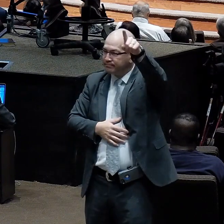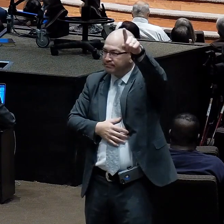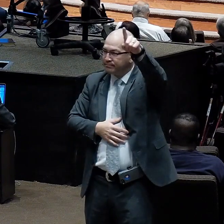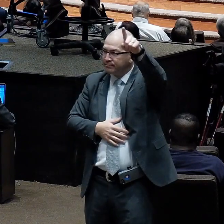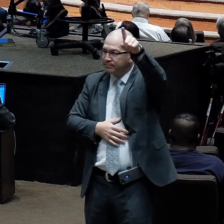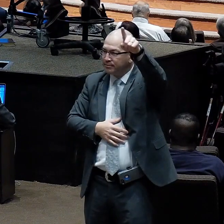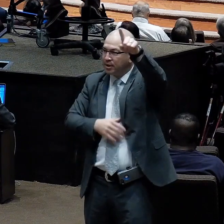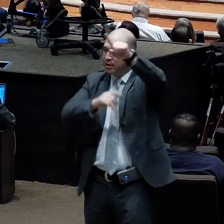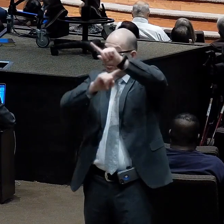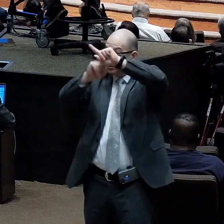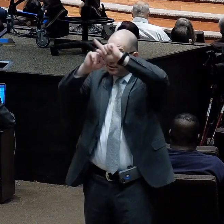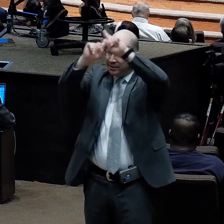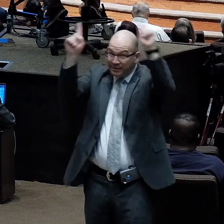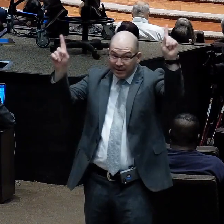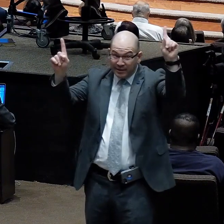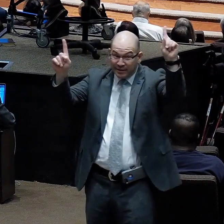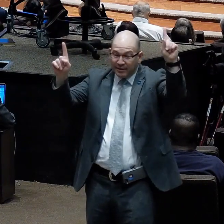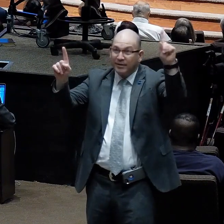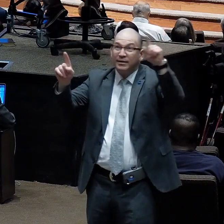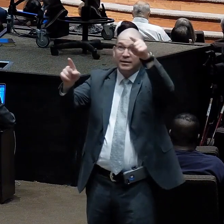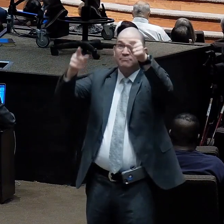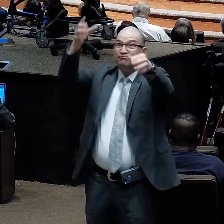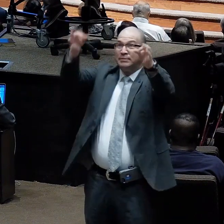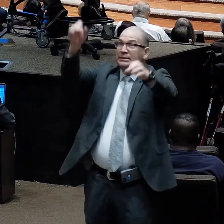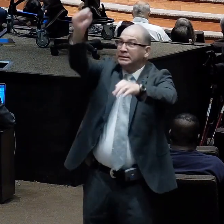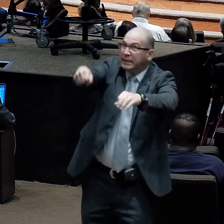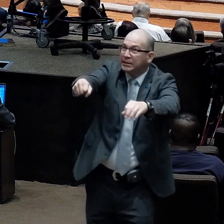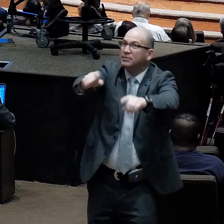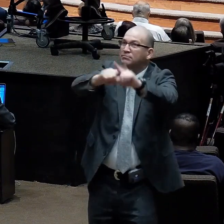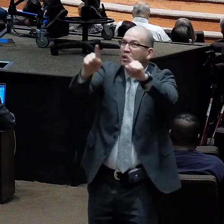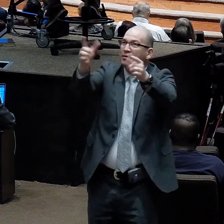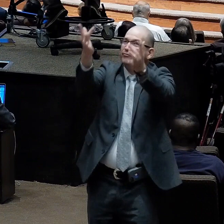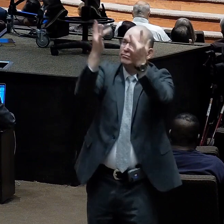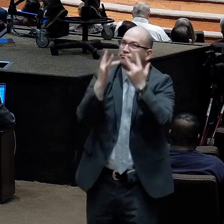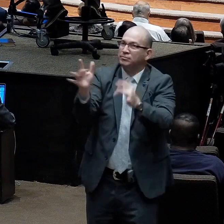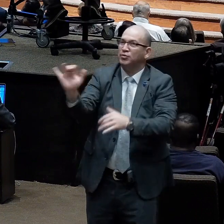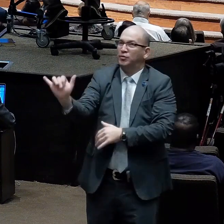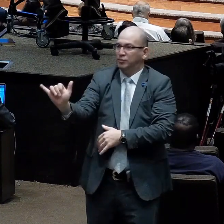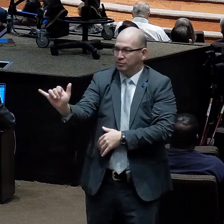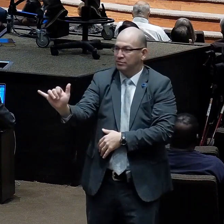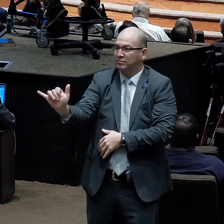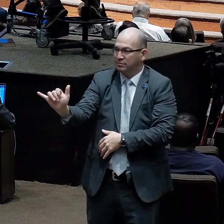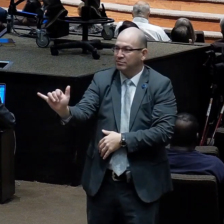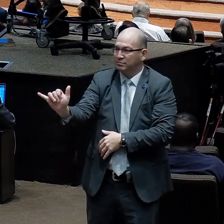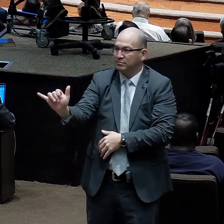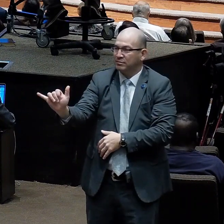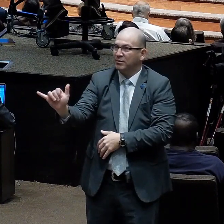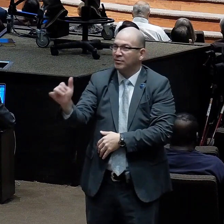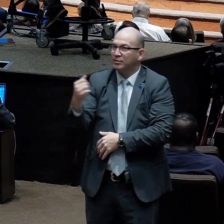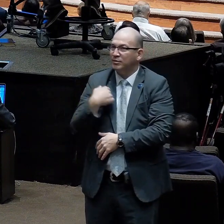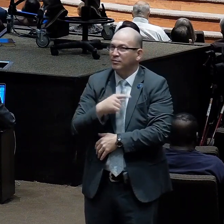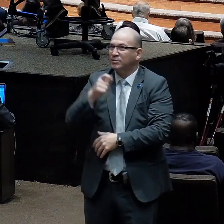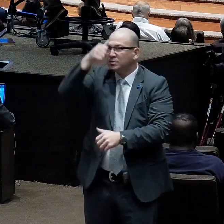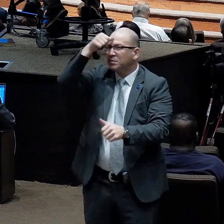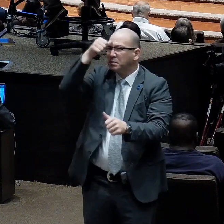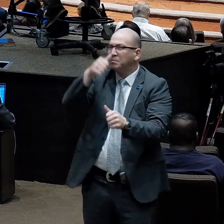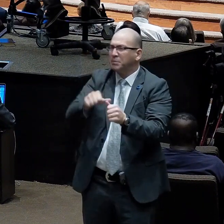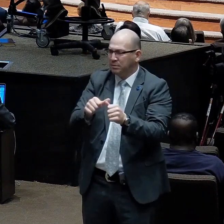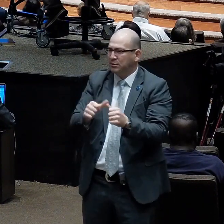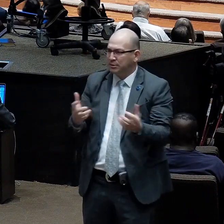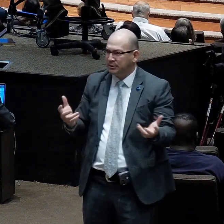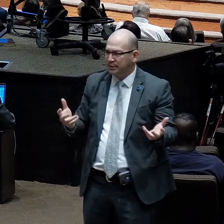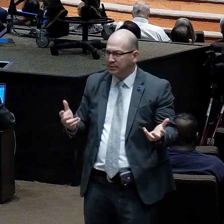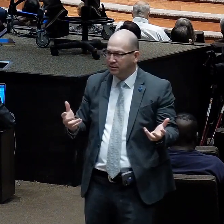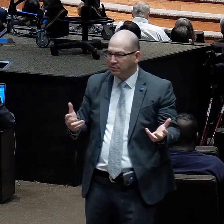God, who is a just God, is a merciful God. And we must remember tonight, what is